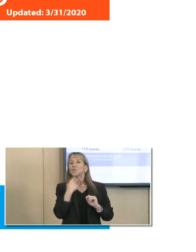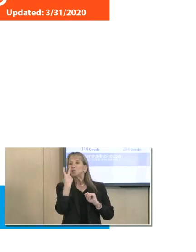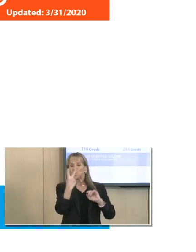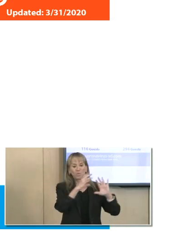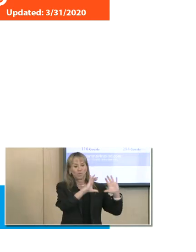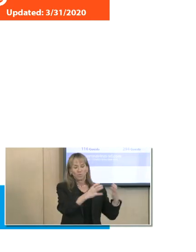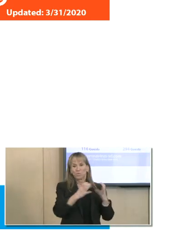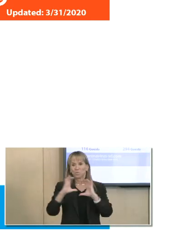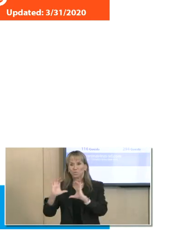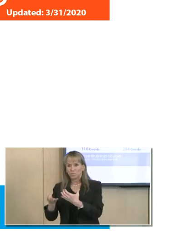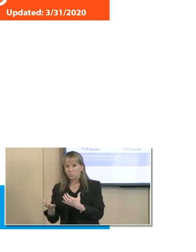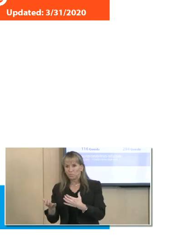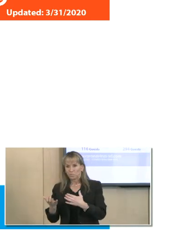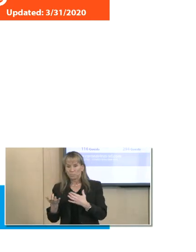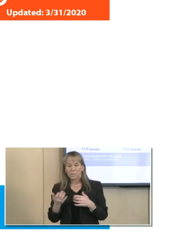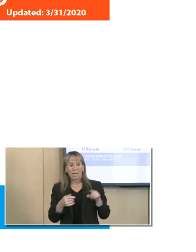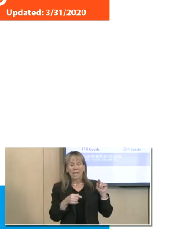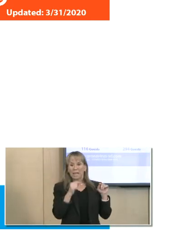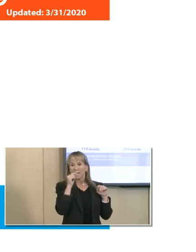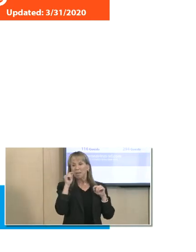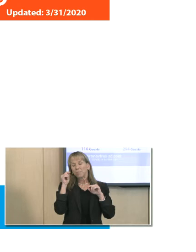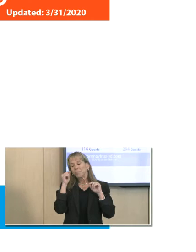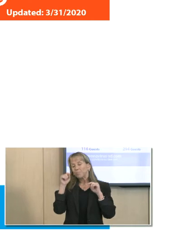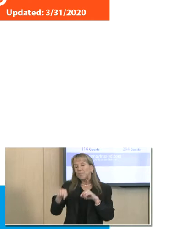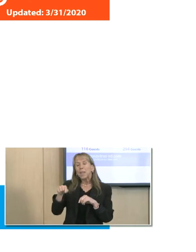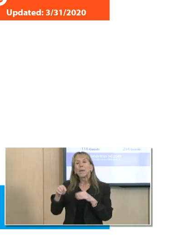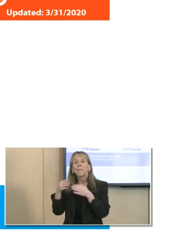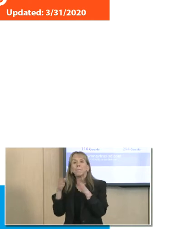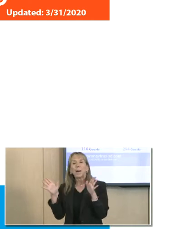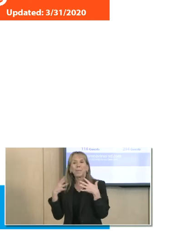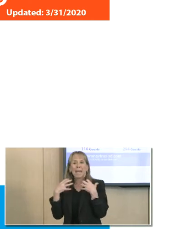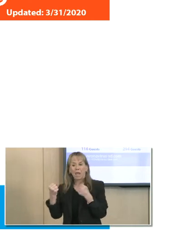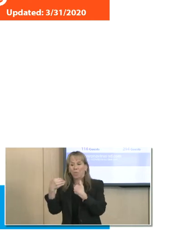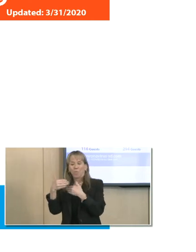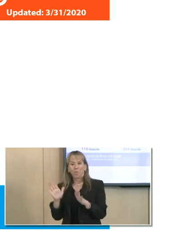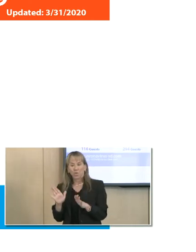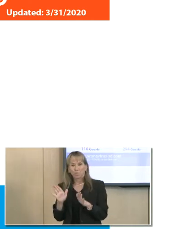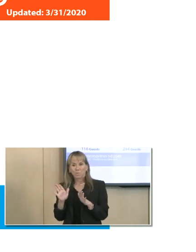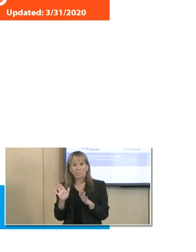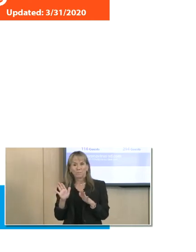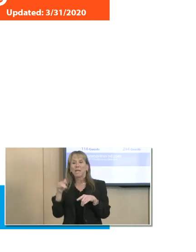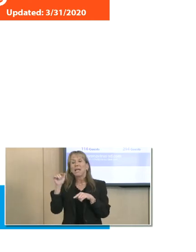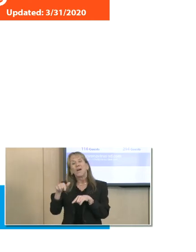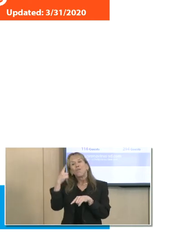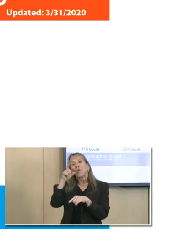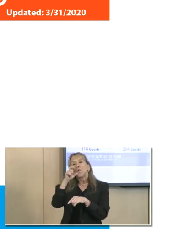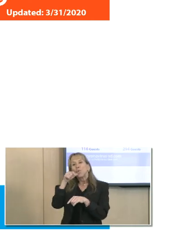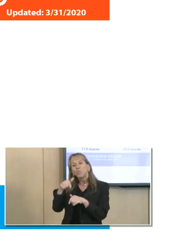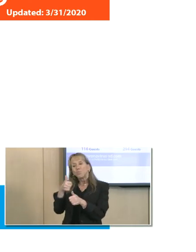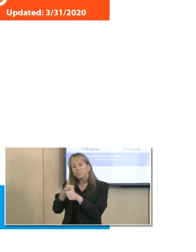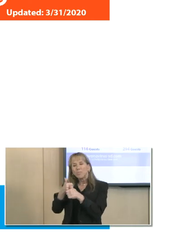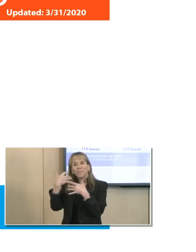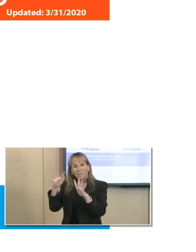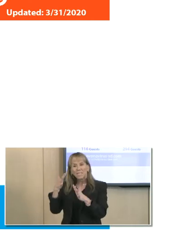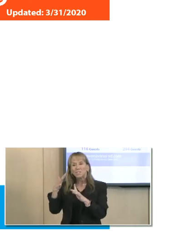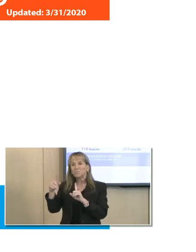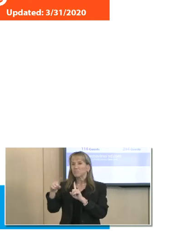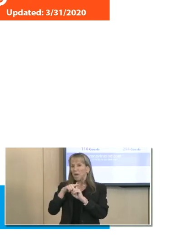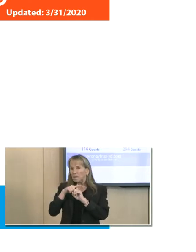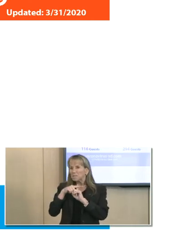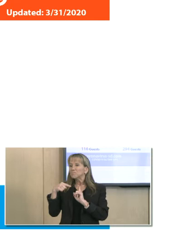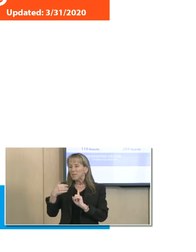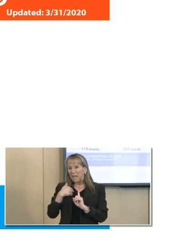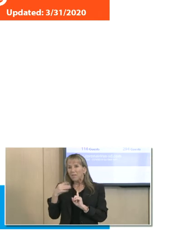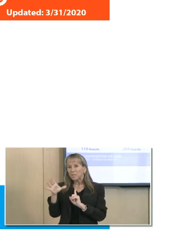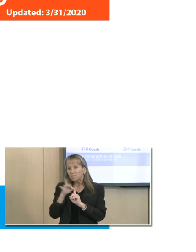are available. One are public health rooms. These are for individuals who have a positive test, who are a person under